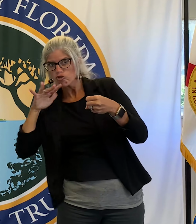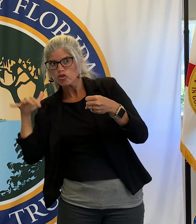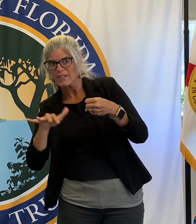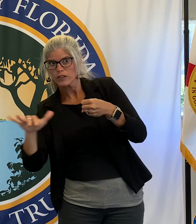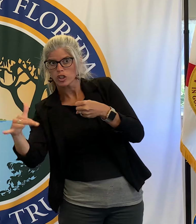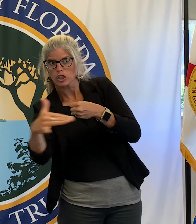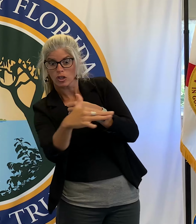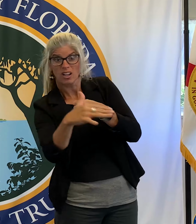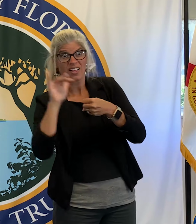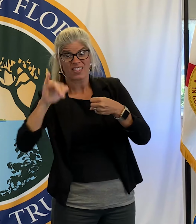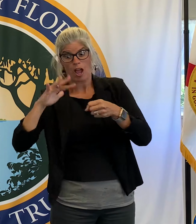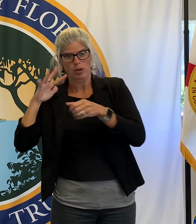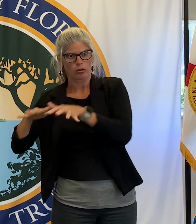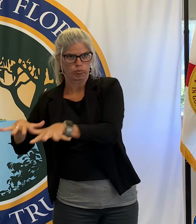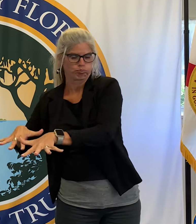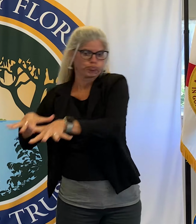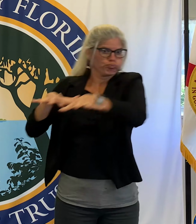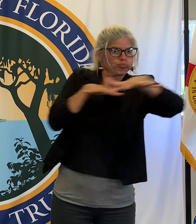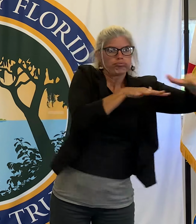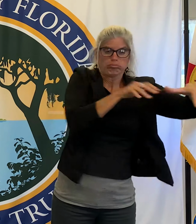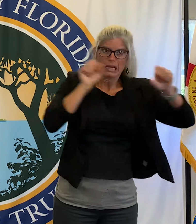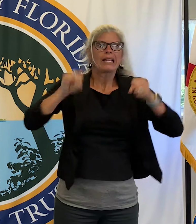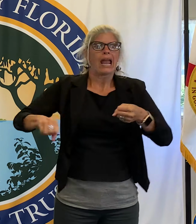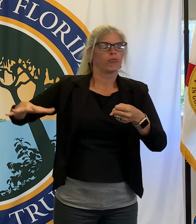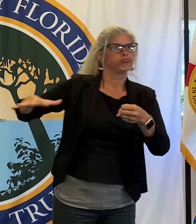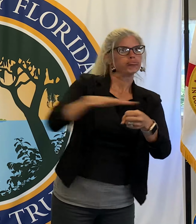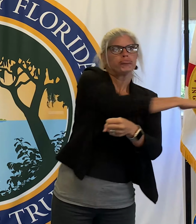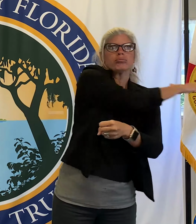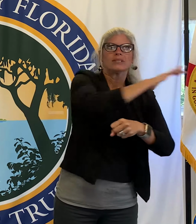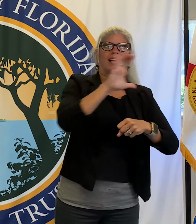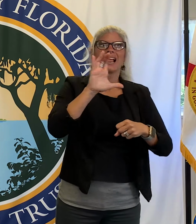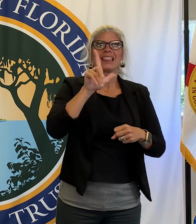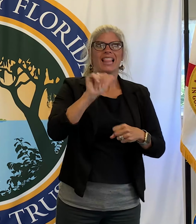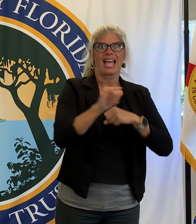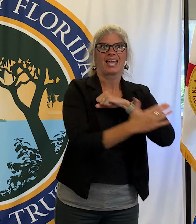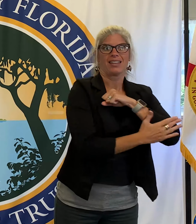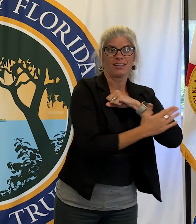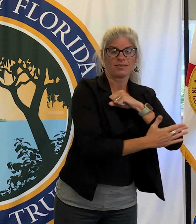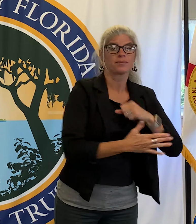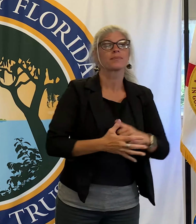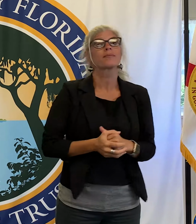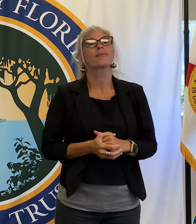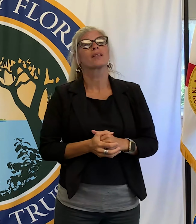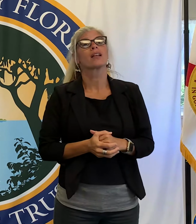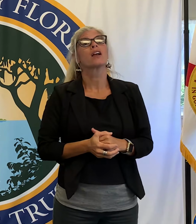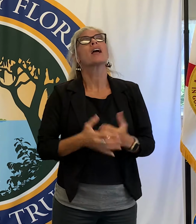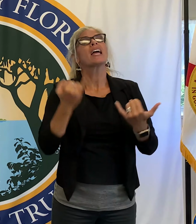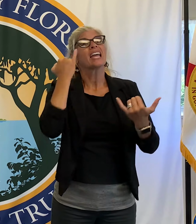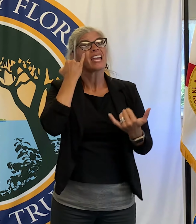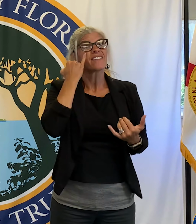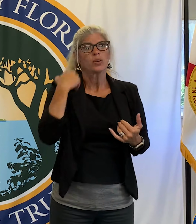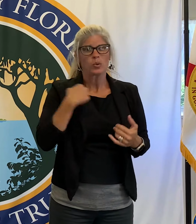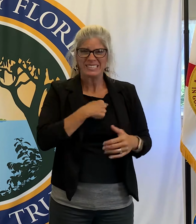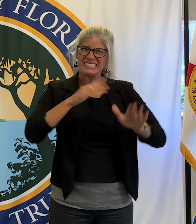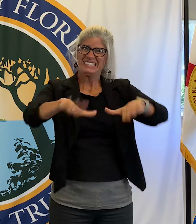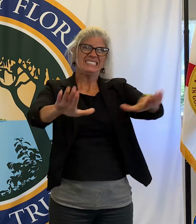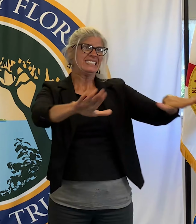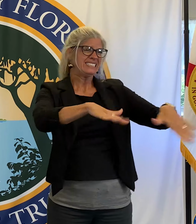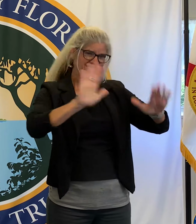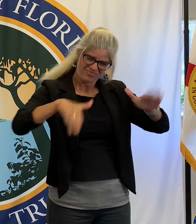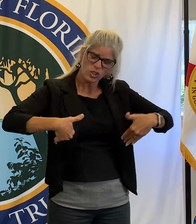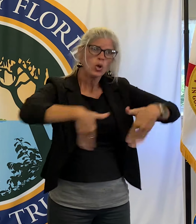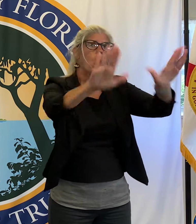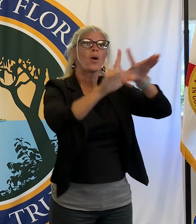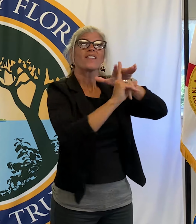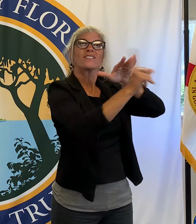If you're asked to evacuate, please go tens of miles, not hundreds of miles. Now's the time to make that plan, whether